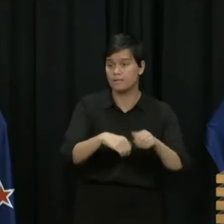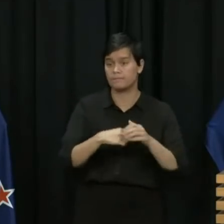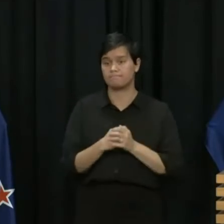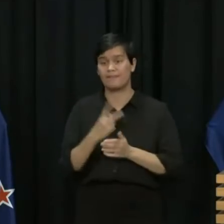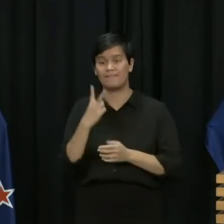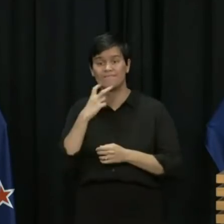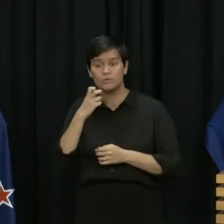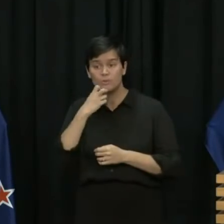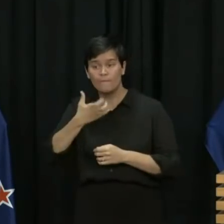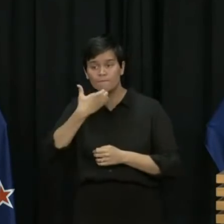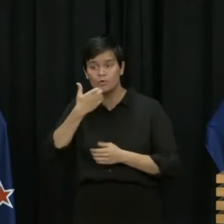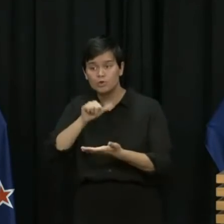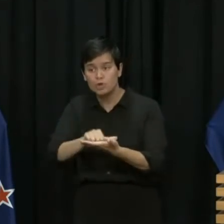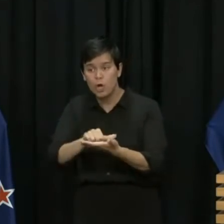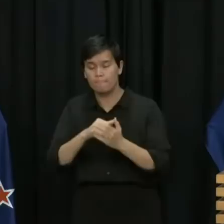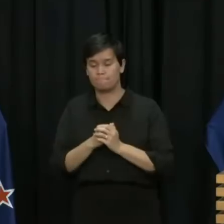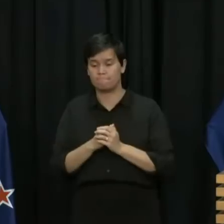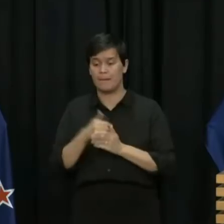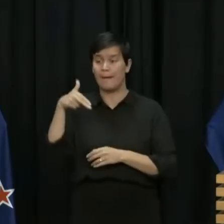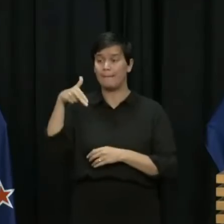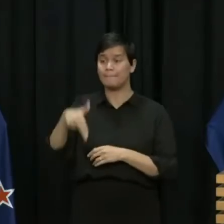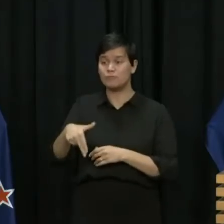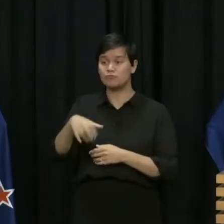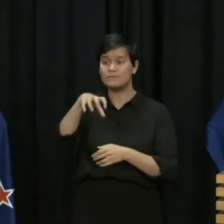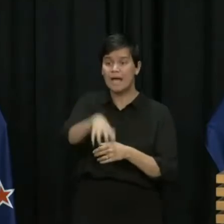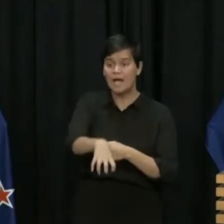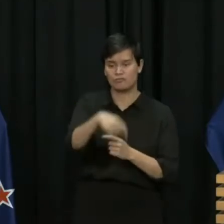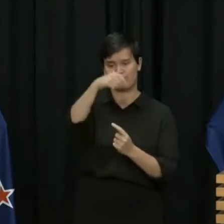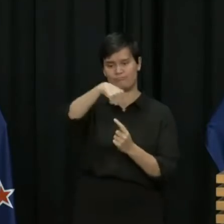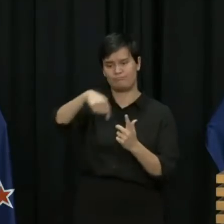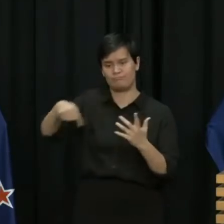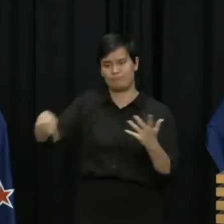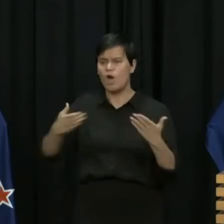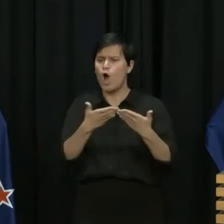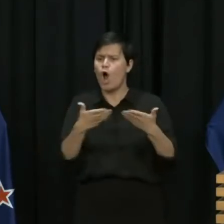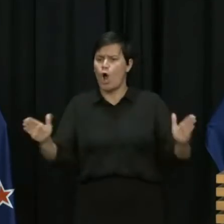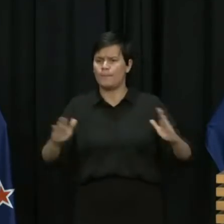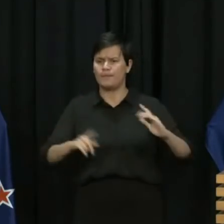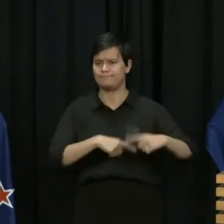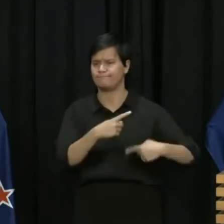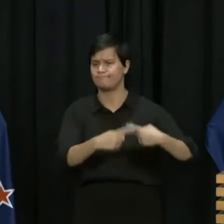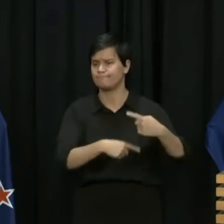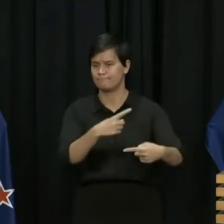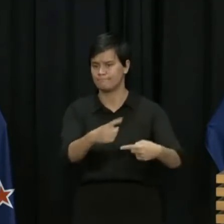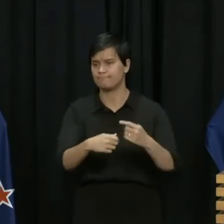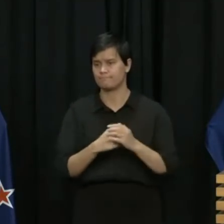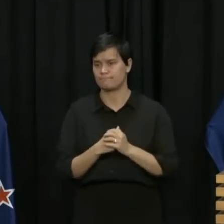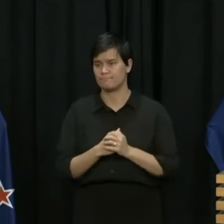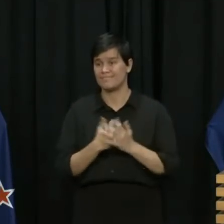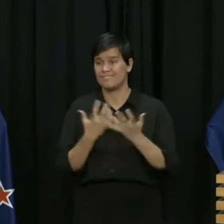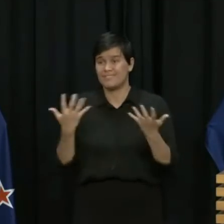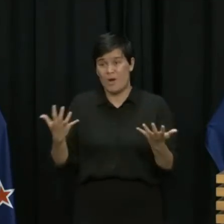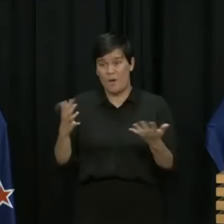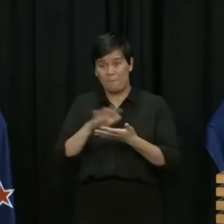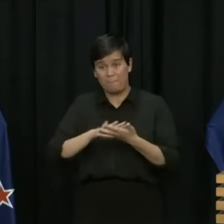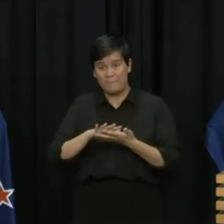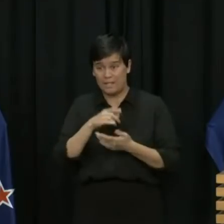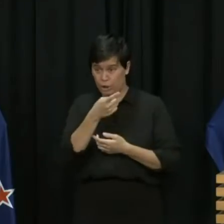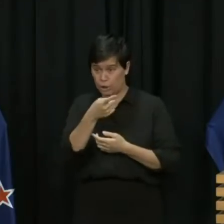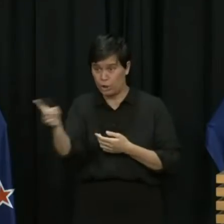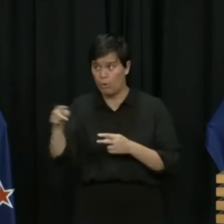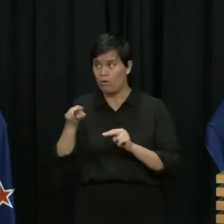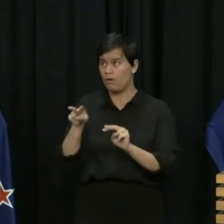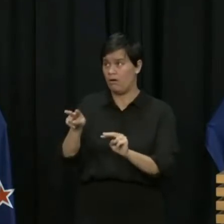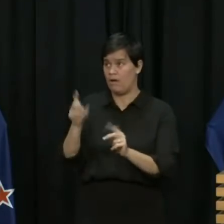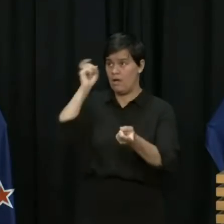petrol stations, they will all remain open throughout. So once again, no need after this announcement to rush out to get